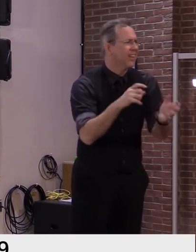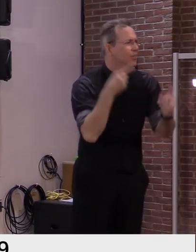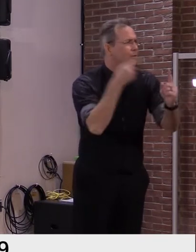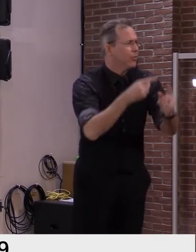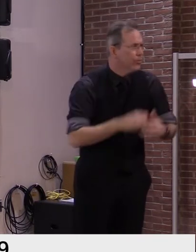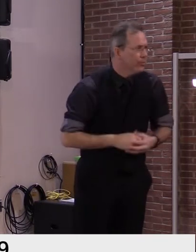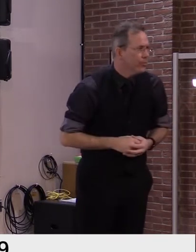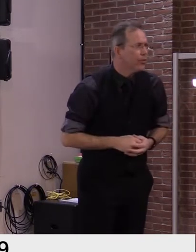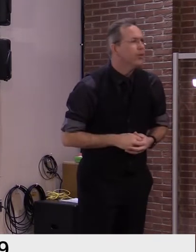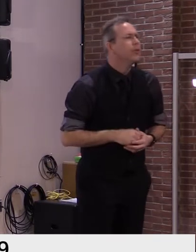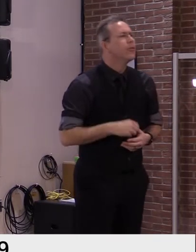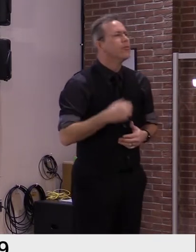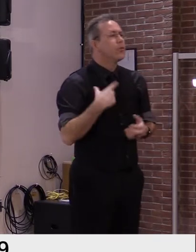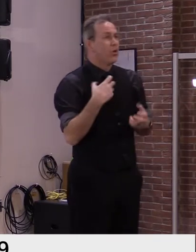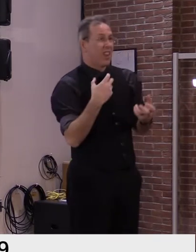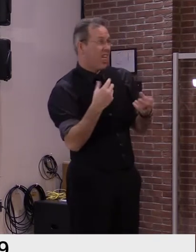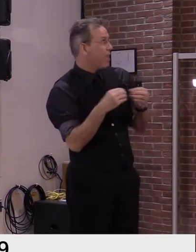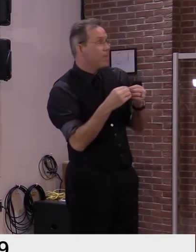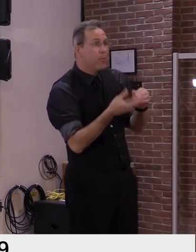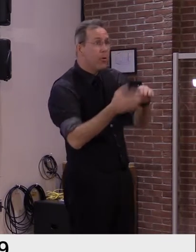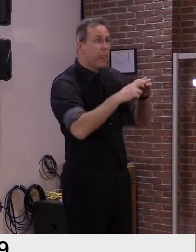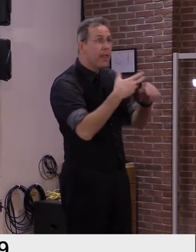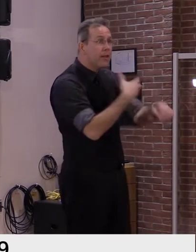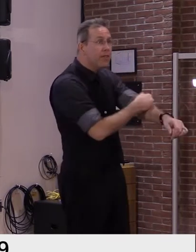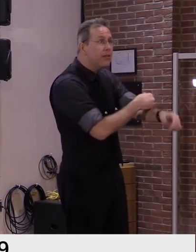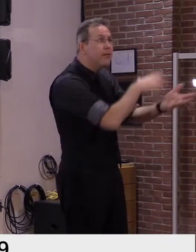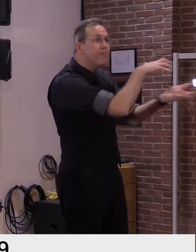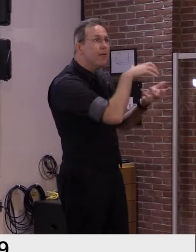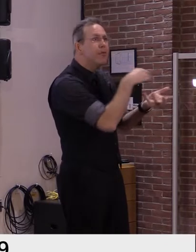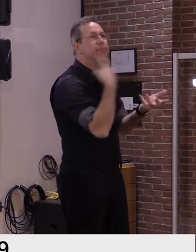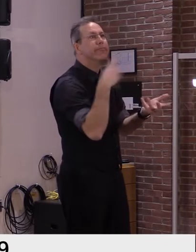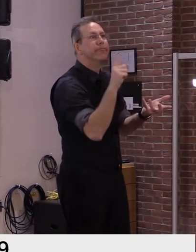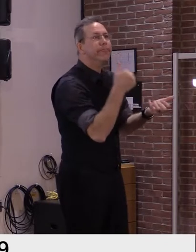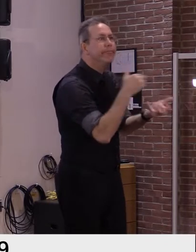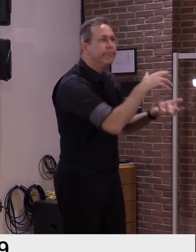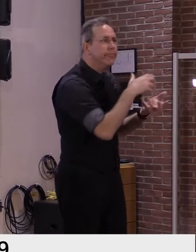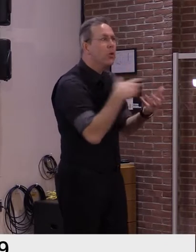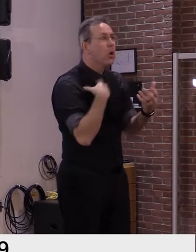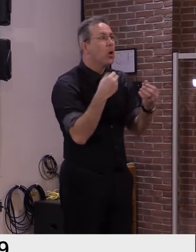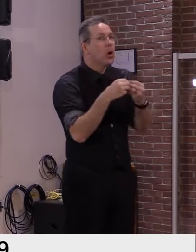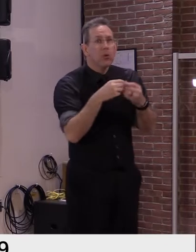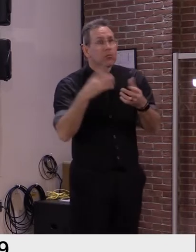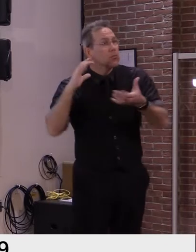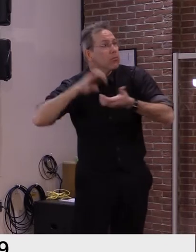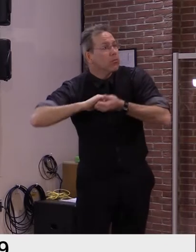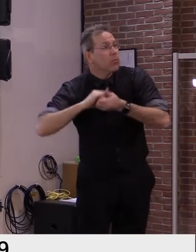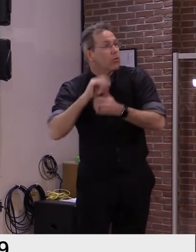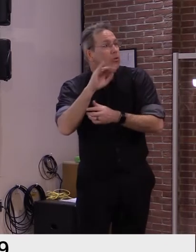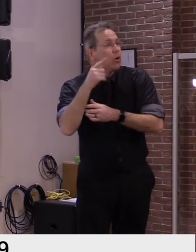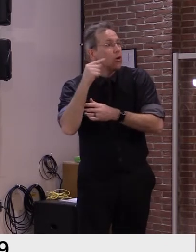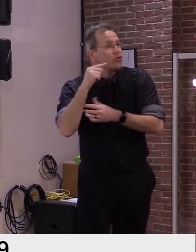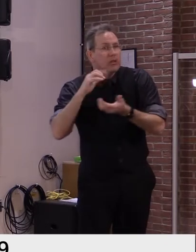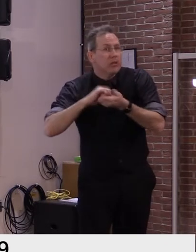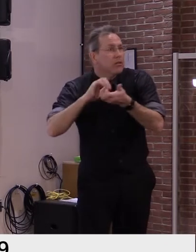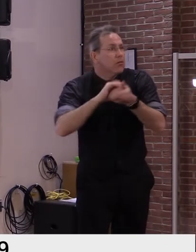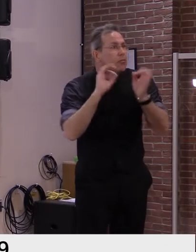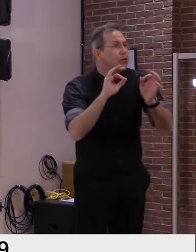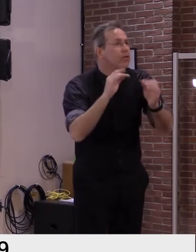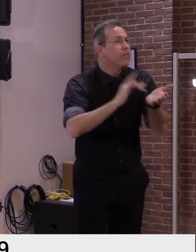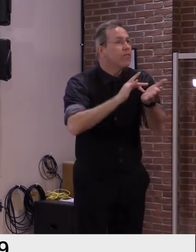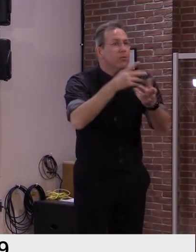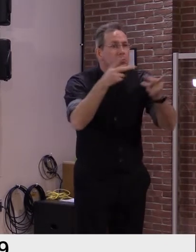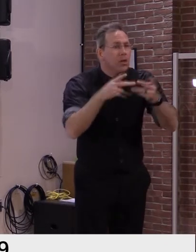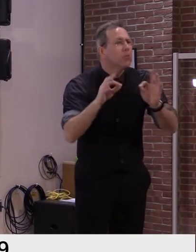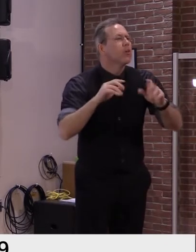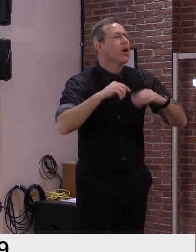and the expanded federal pharmacy program to support accomplishing the goal that we know educators and Vermonters